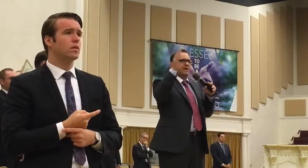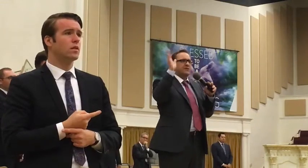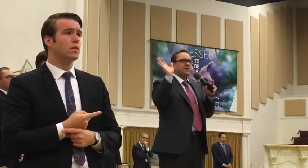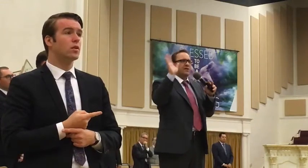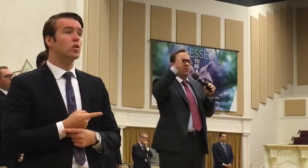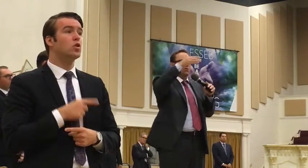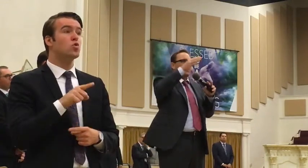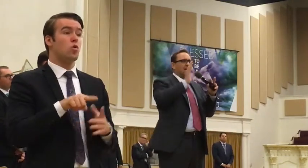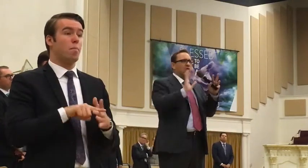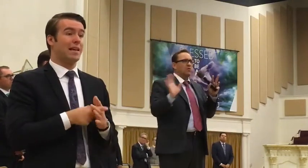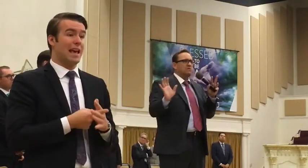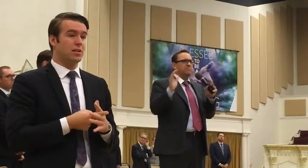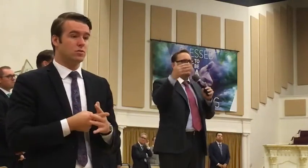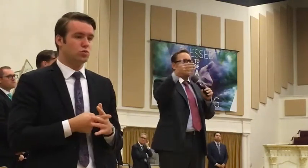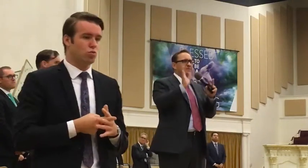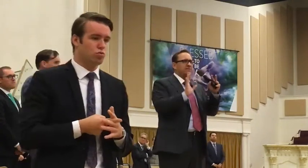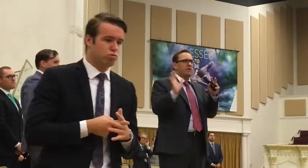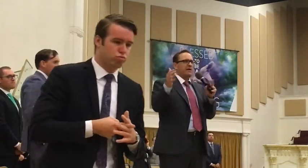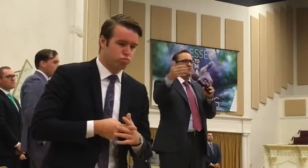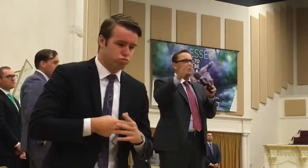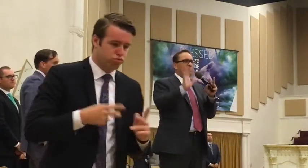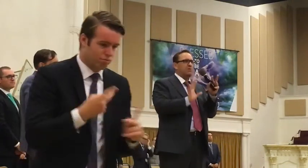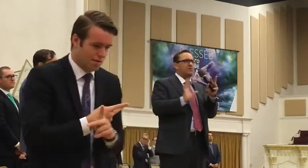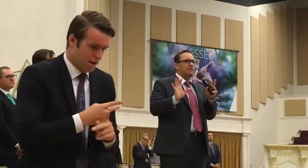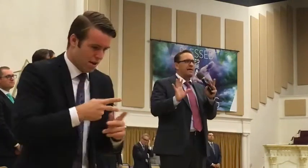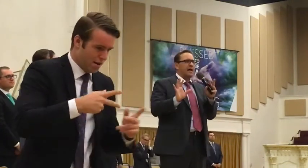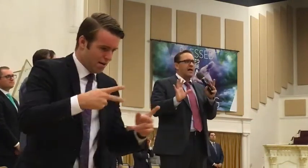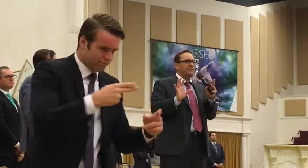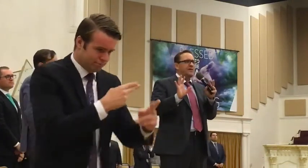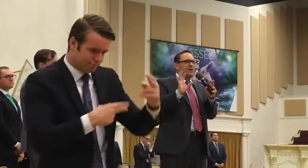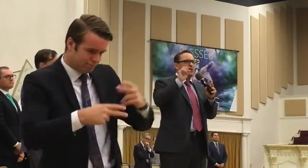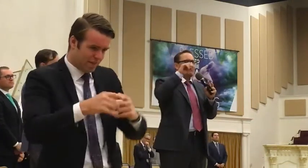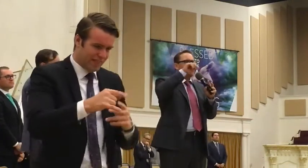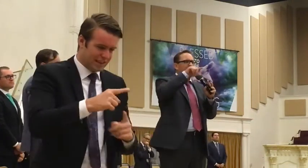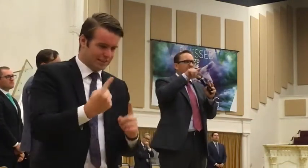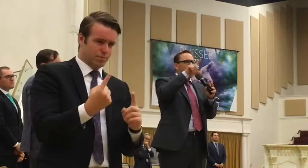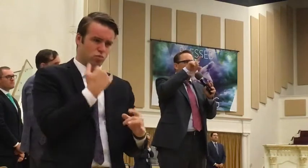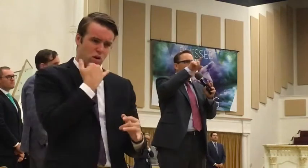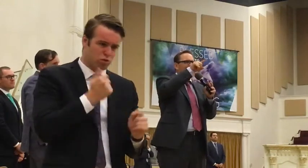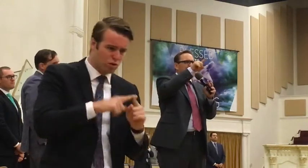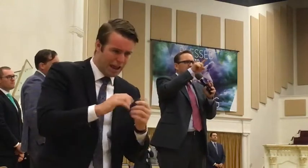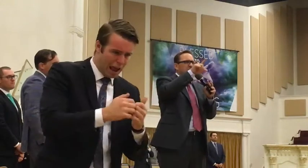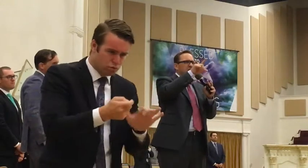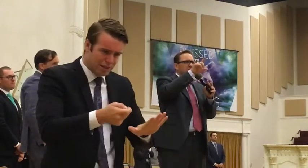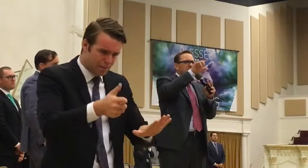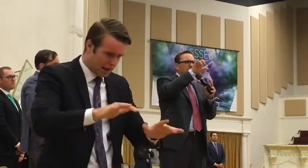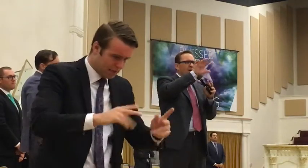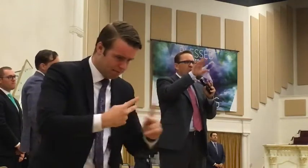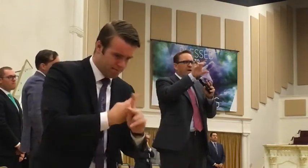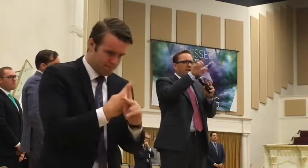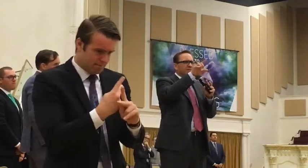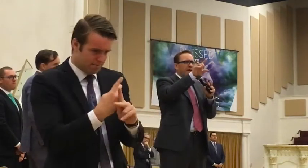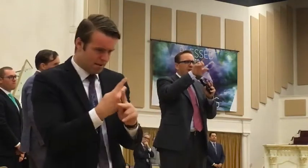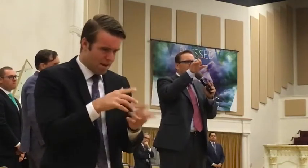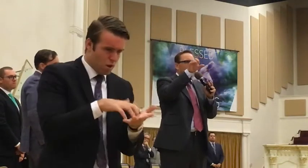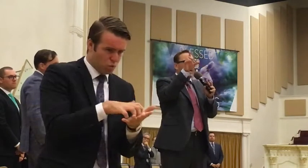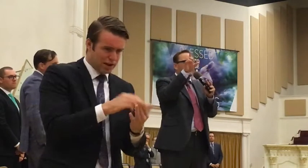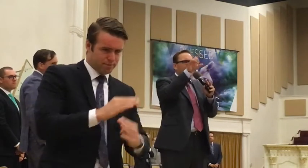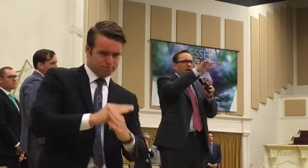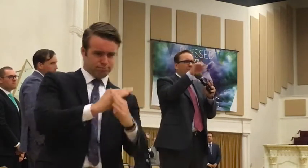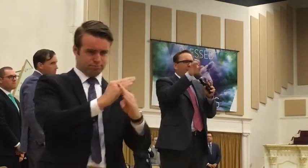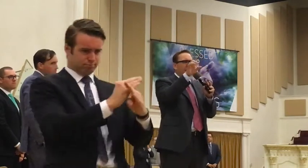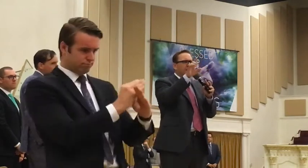you'd begin to shut doors, lock doors, passageways on the computer through technology. You'd be figuring out, okay, that's, we got a weakness there,